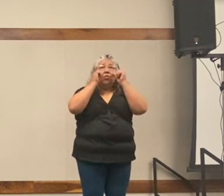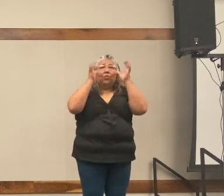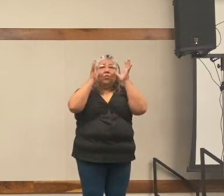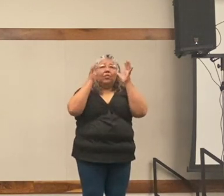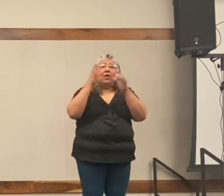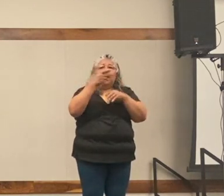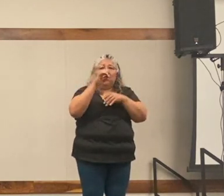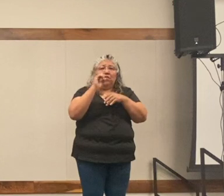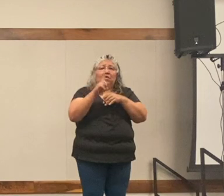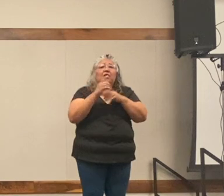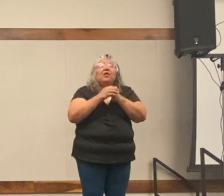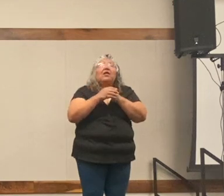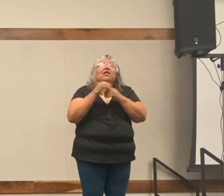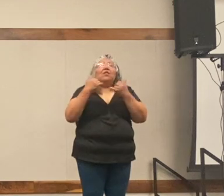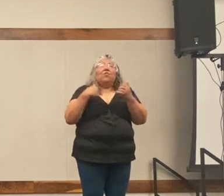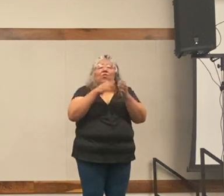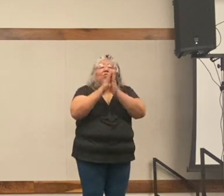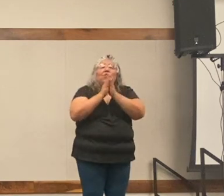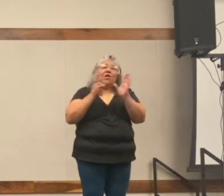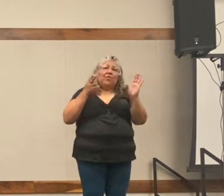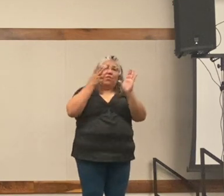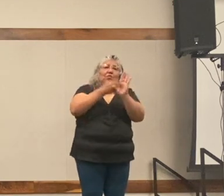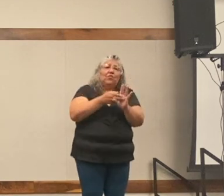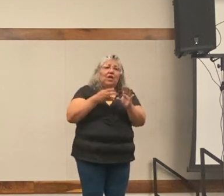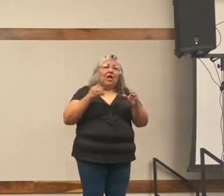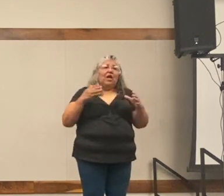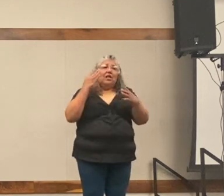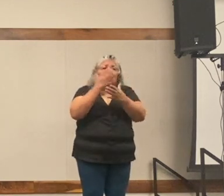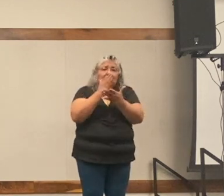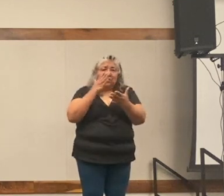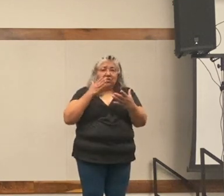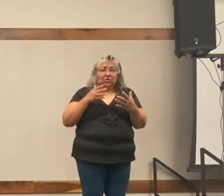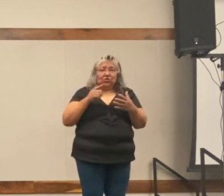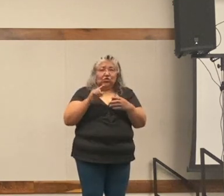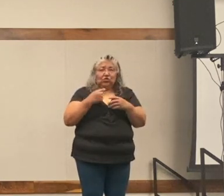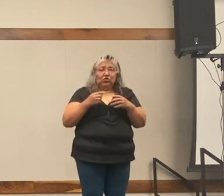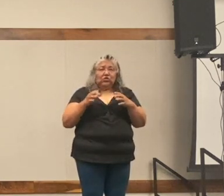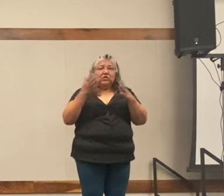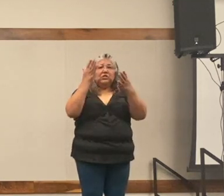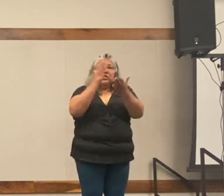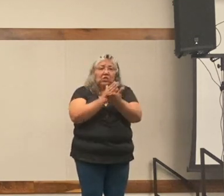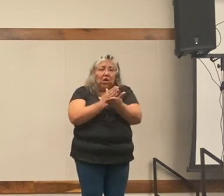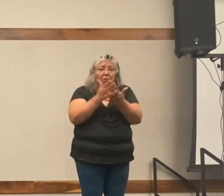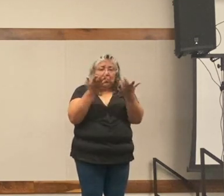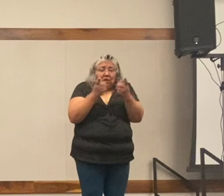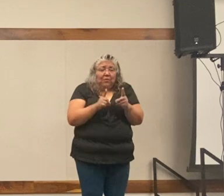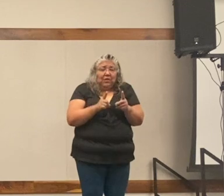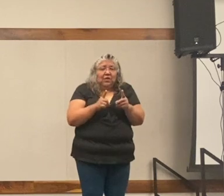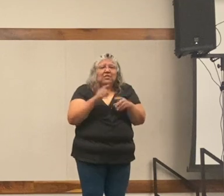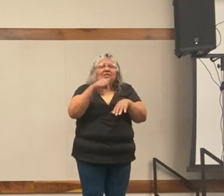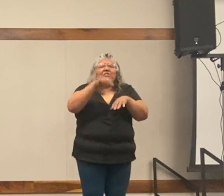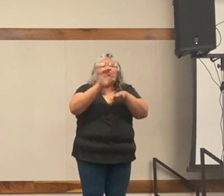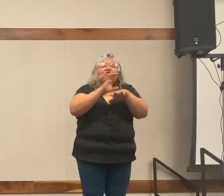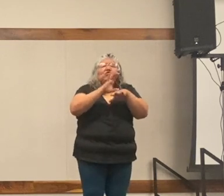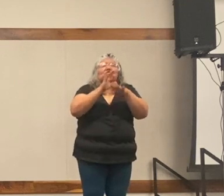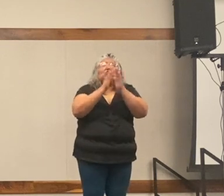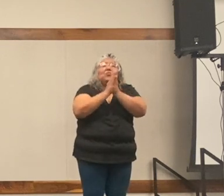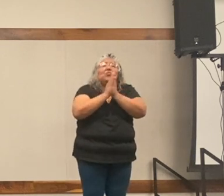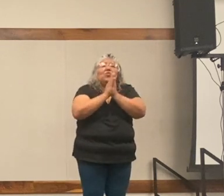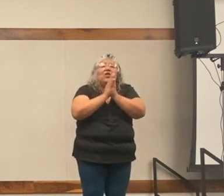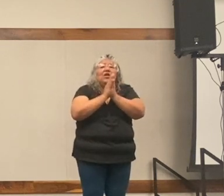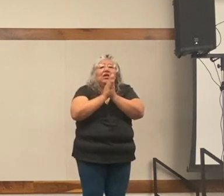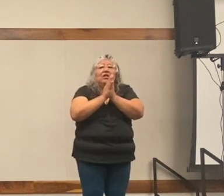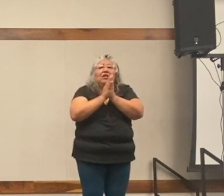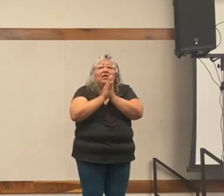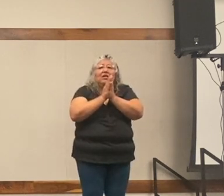Father, we just pray that you would step in and intervene. And this is the church. praying